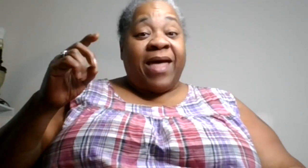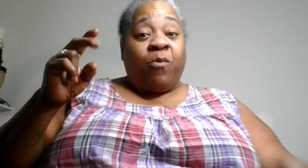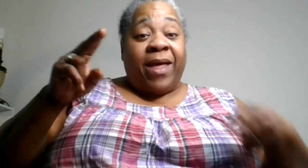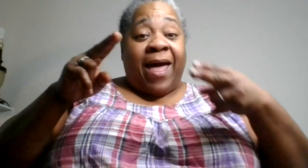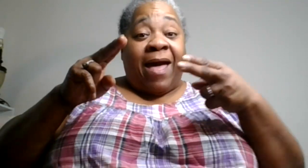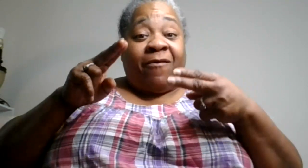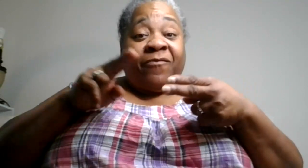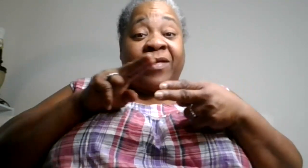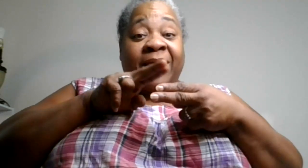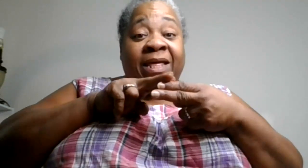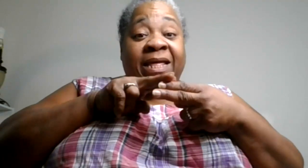we have